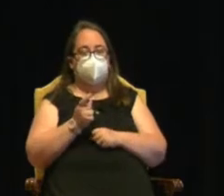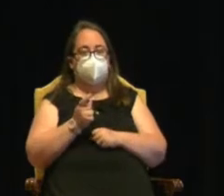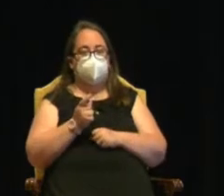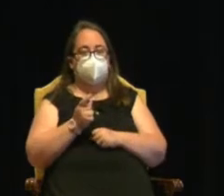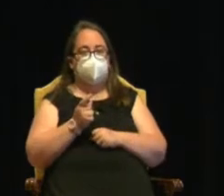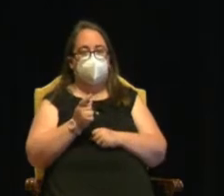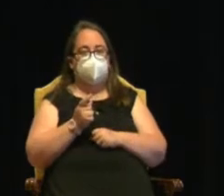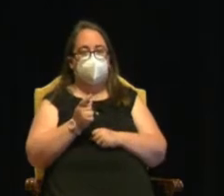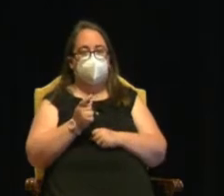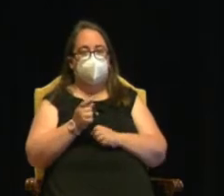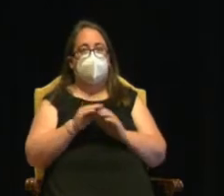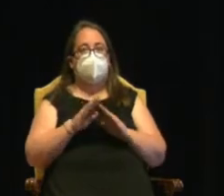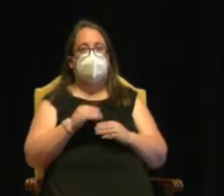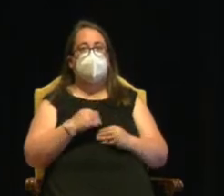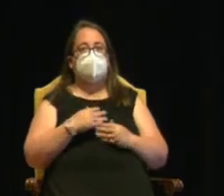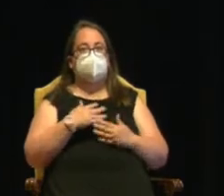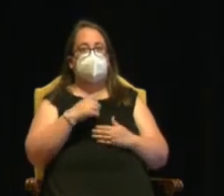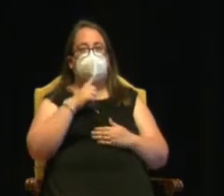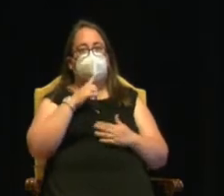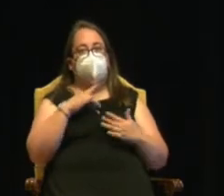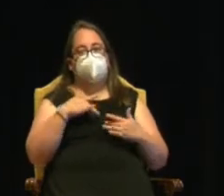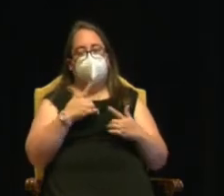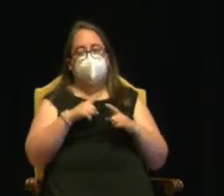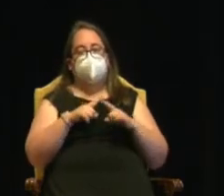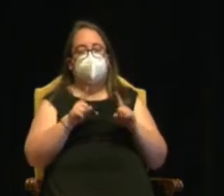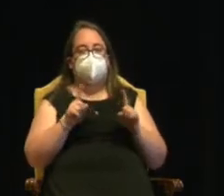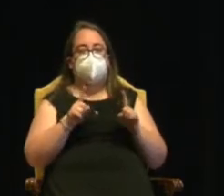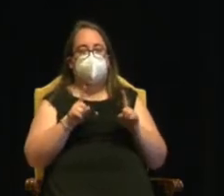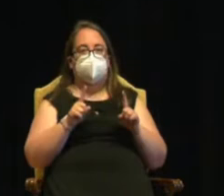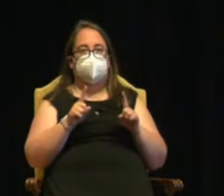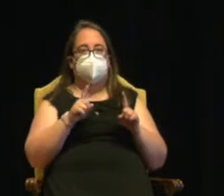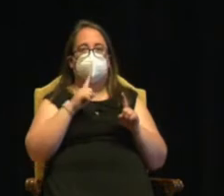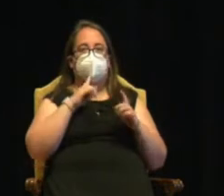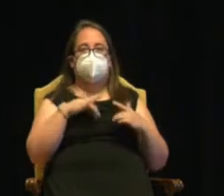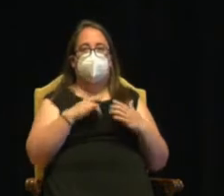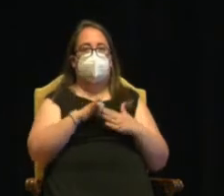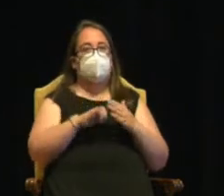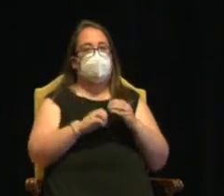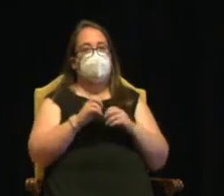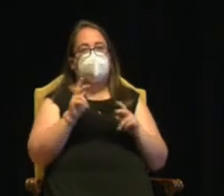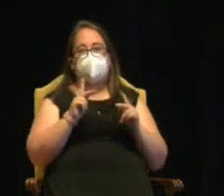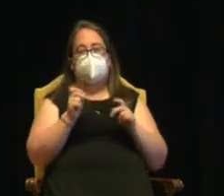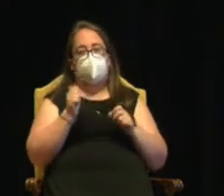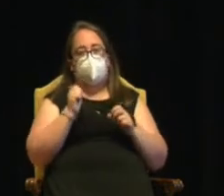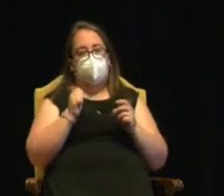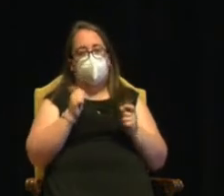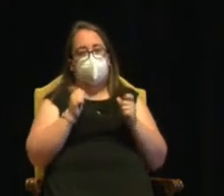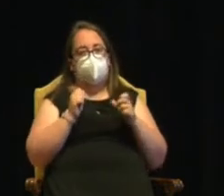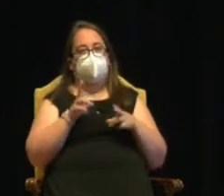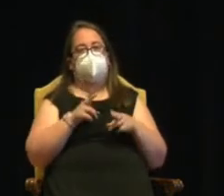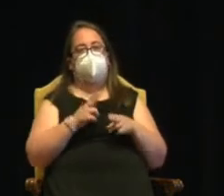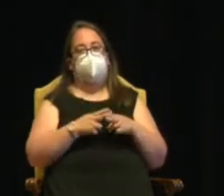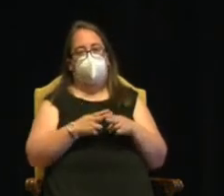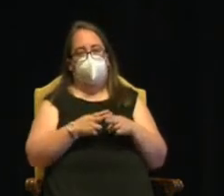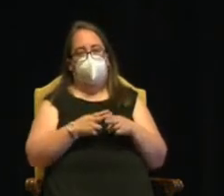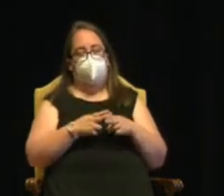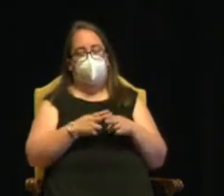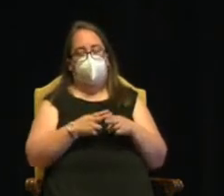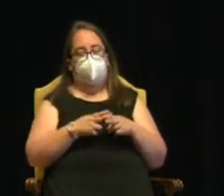that's clearly inspired by real events, but real events that most people won't be able to immediately put a name to. And